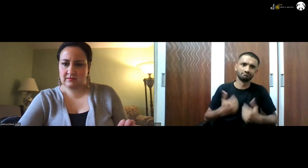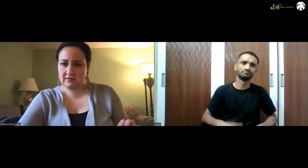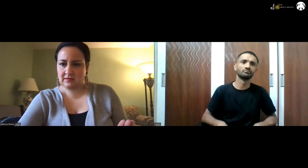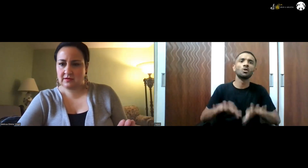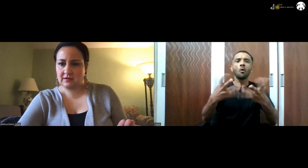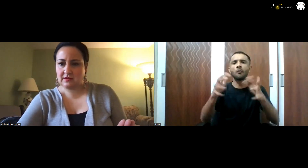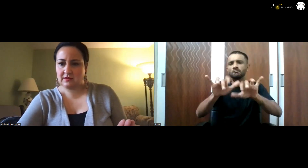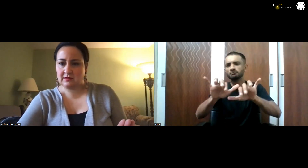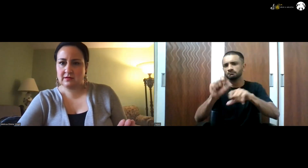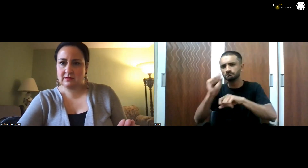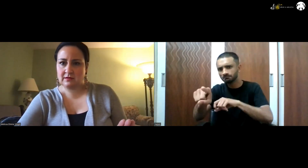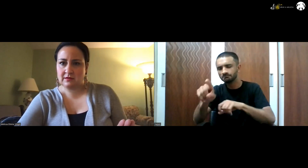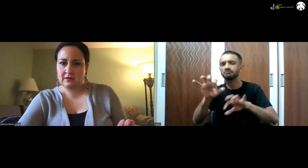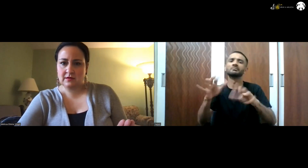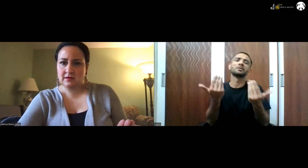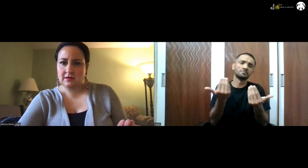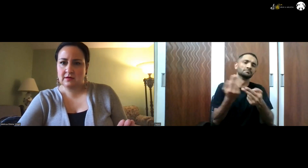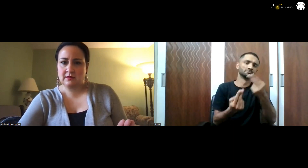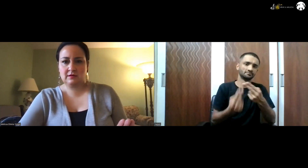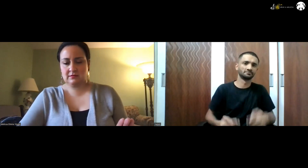and no, if you do not.